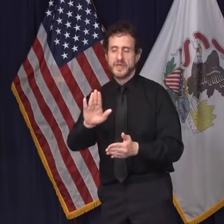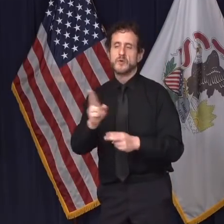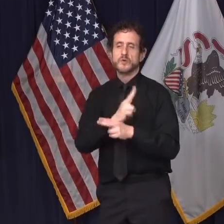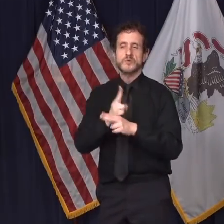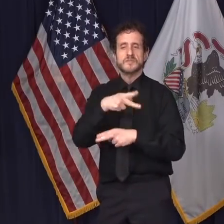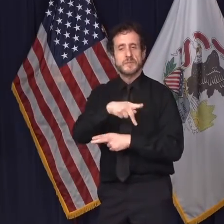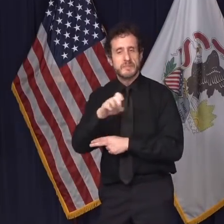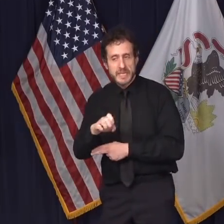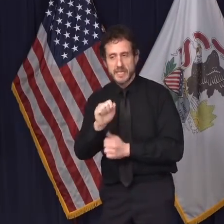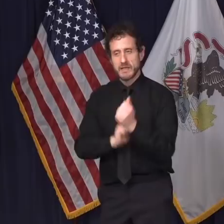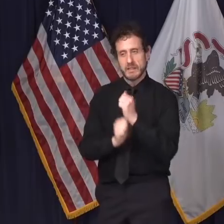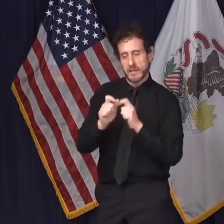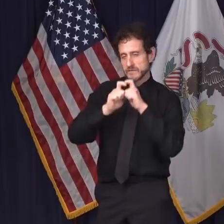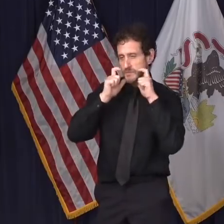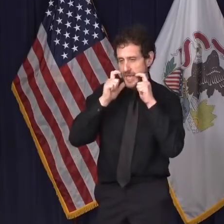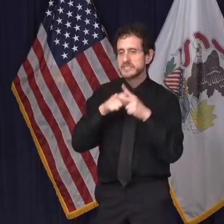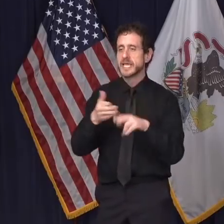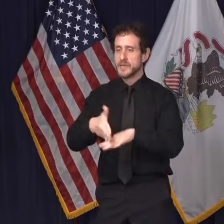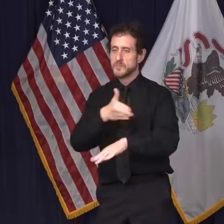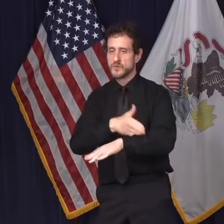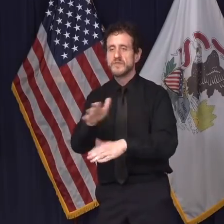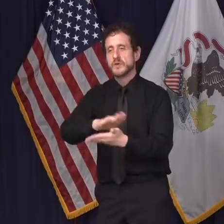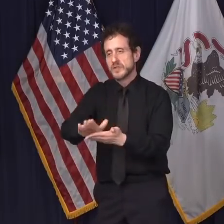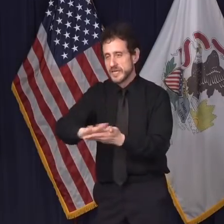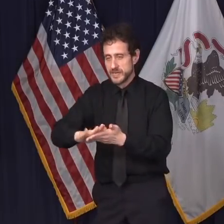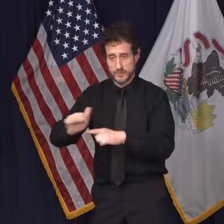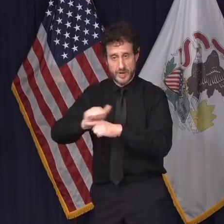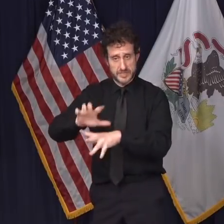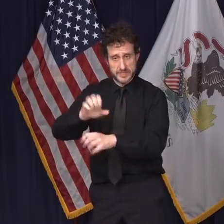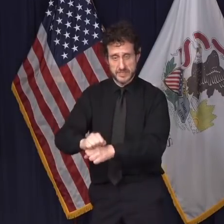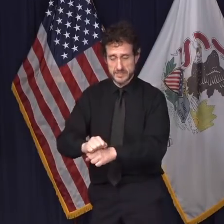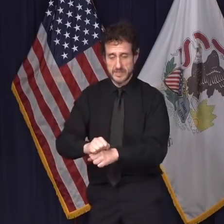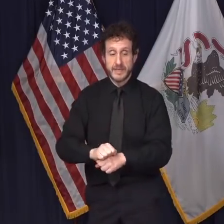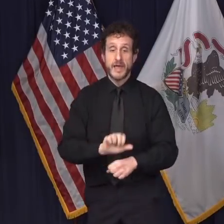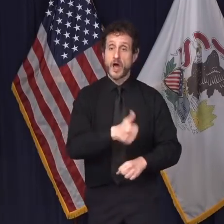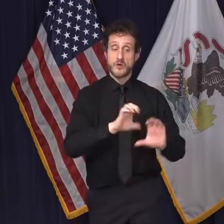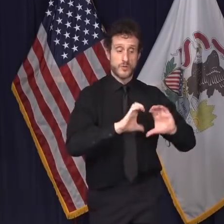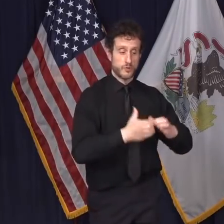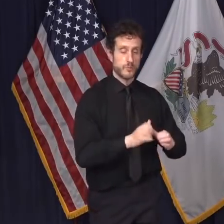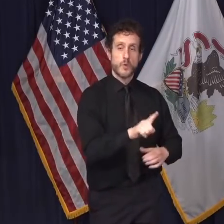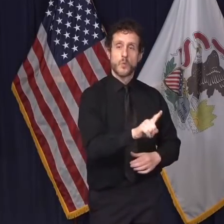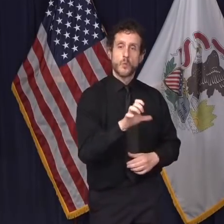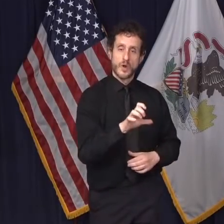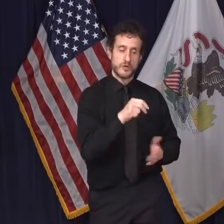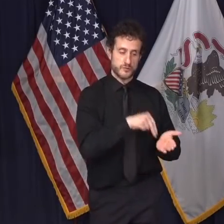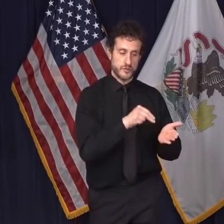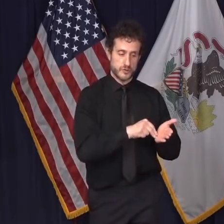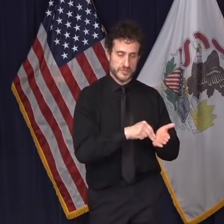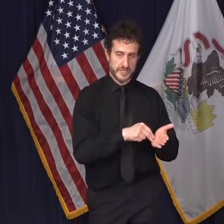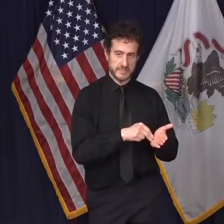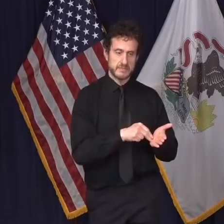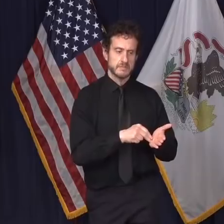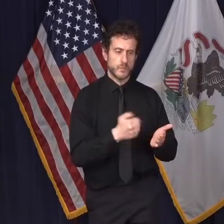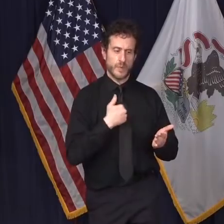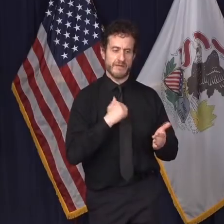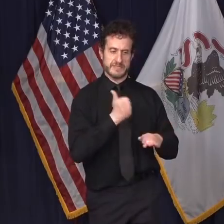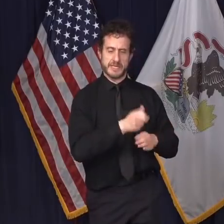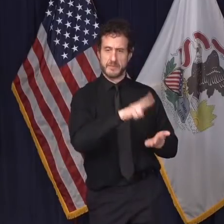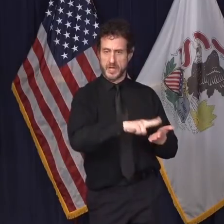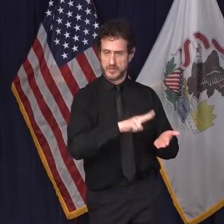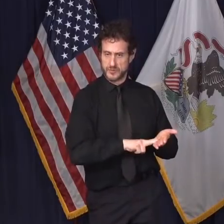practices. And a second group of 100 contract nurses, which we doubled at the end of